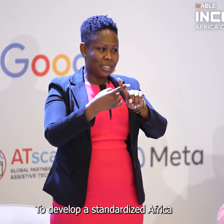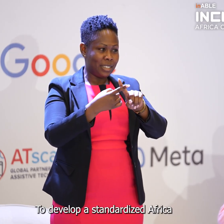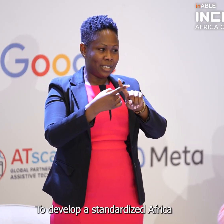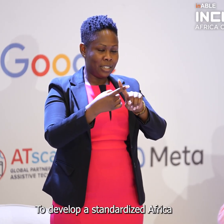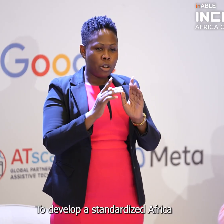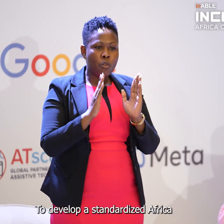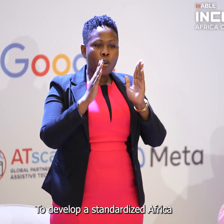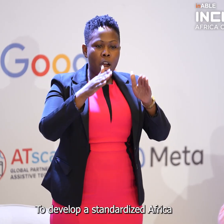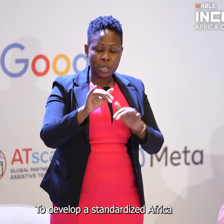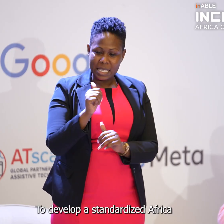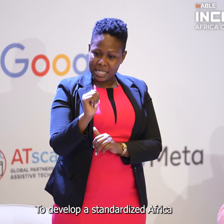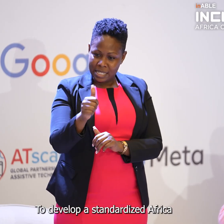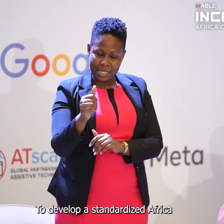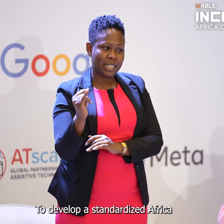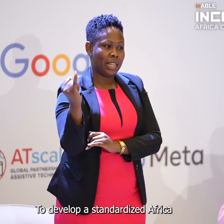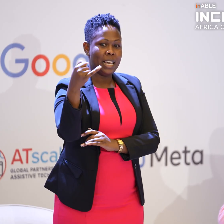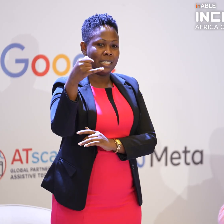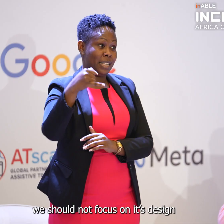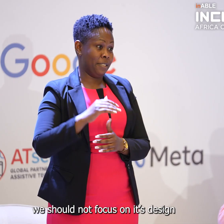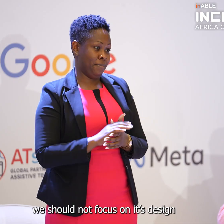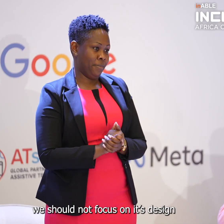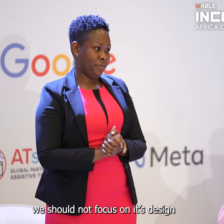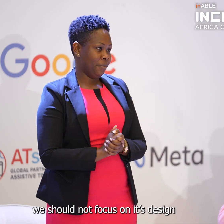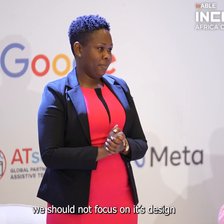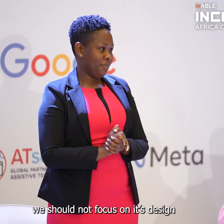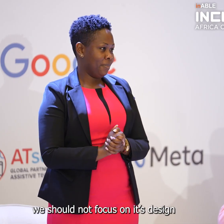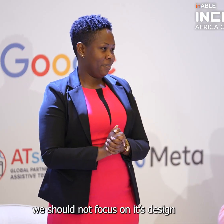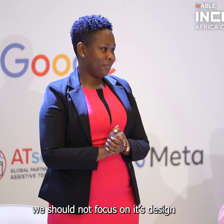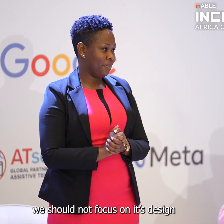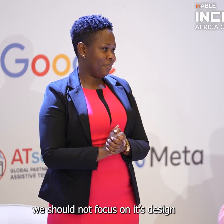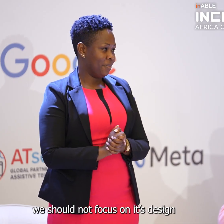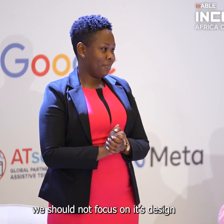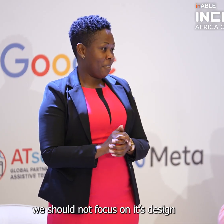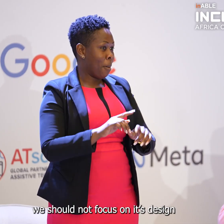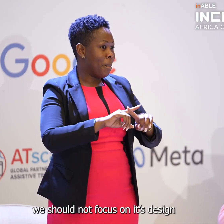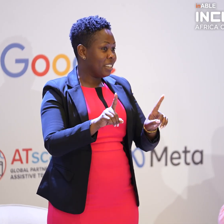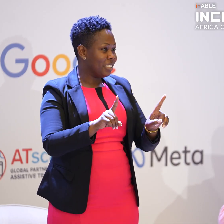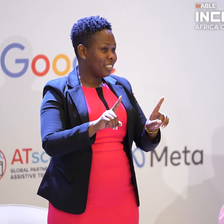To develop a standardized Africa, we should not focus on its design,